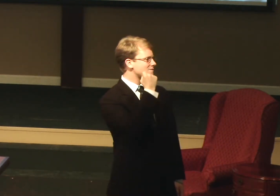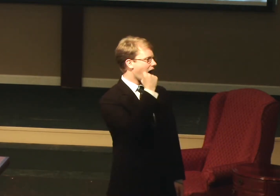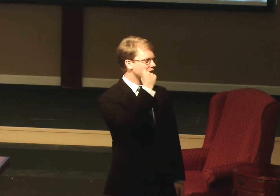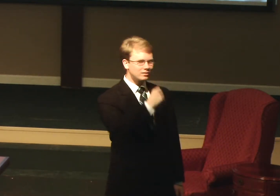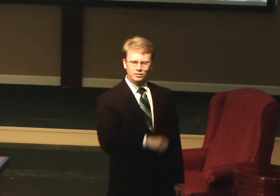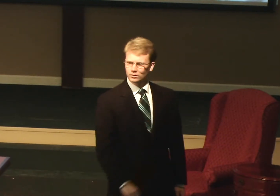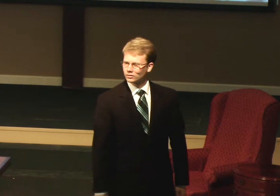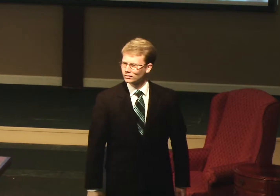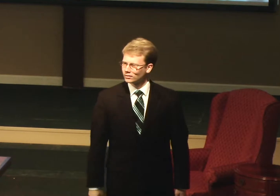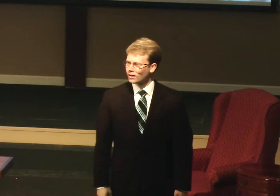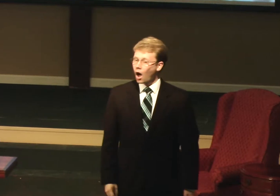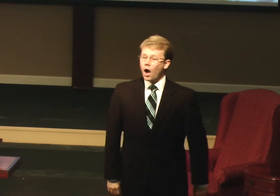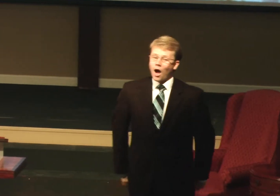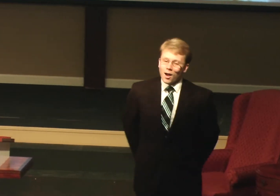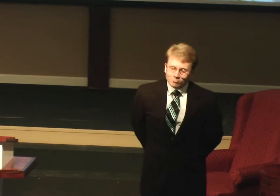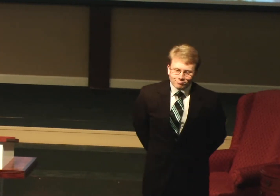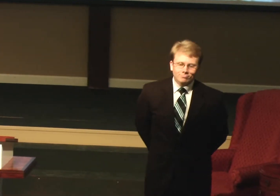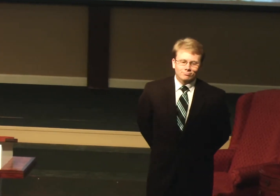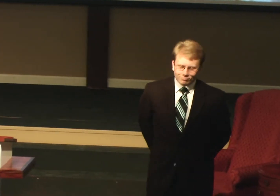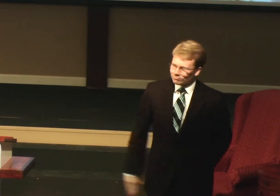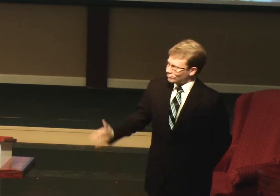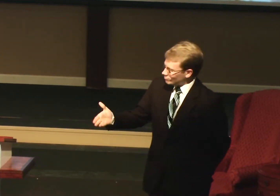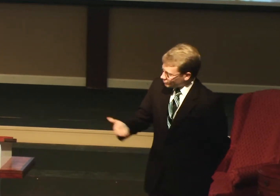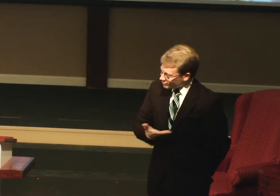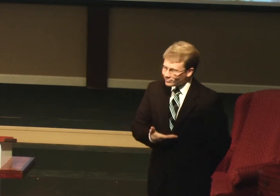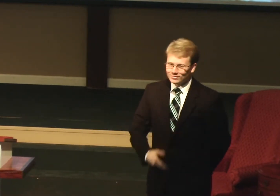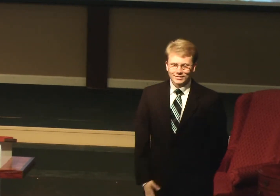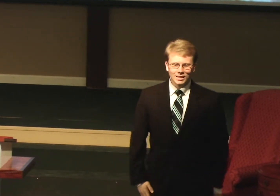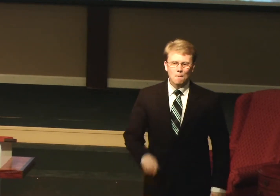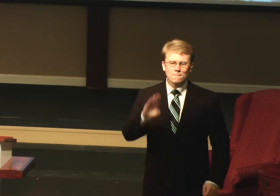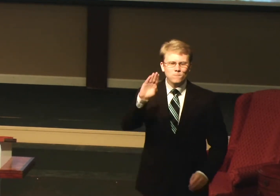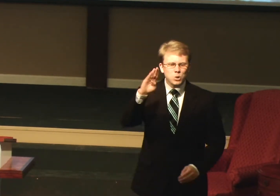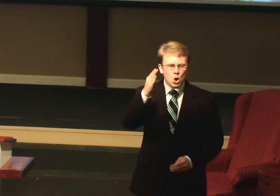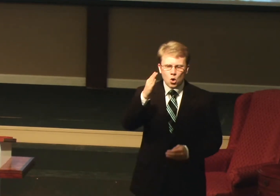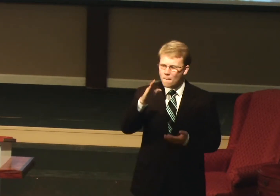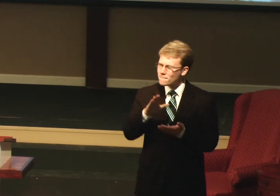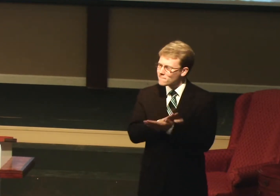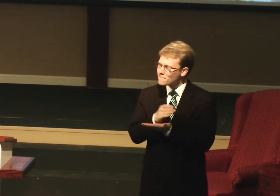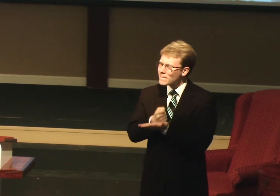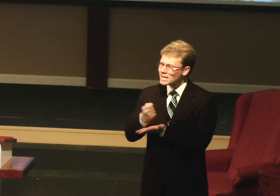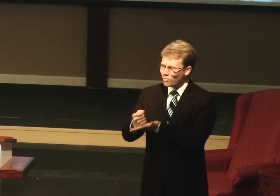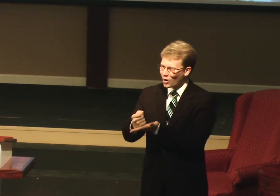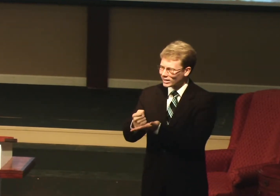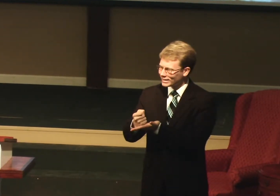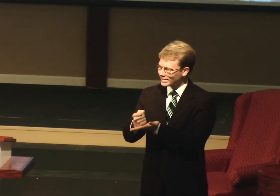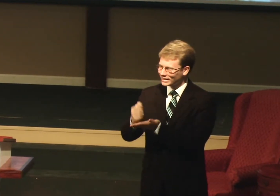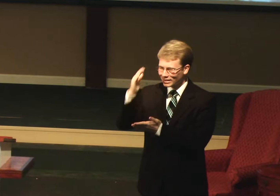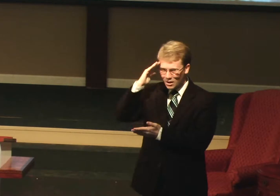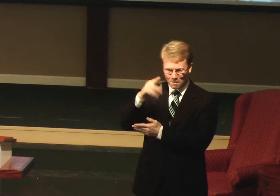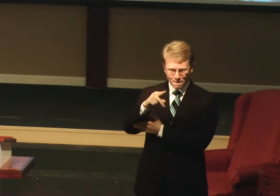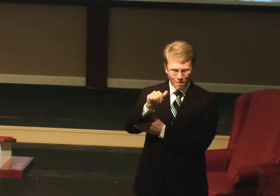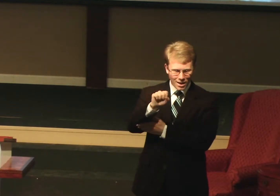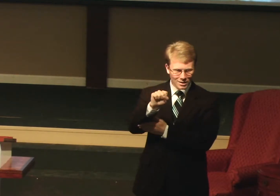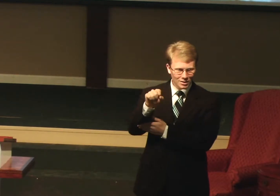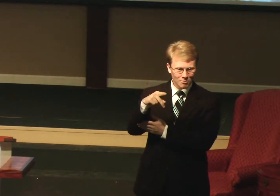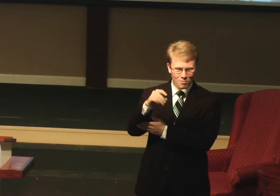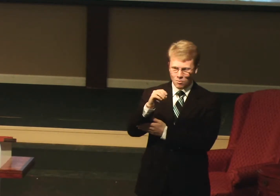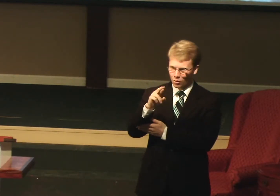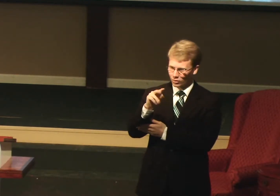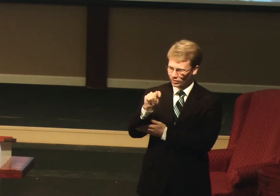first. No, I have a right to be here. Oh, well, yes, you do. You know that blue passport that you guys